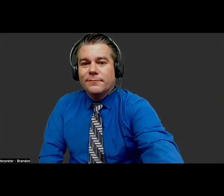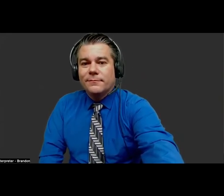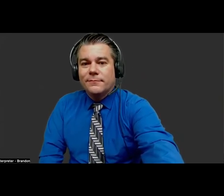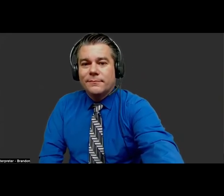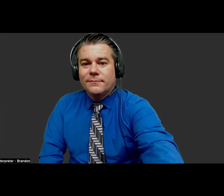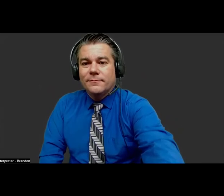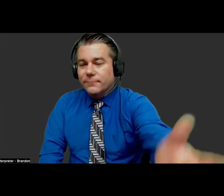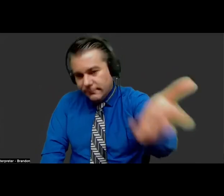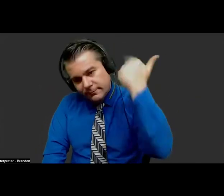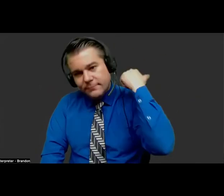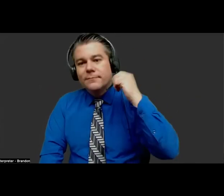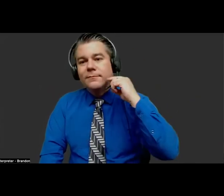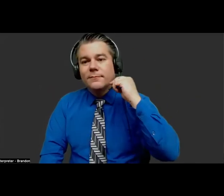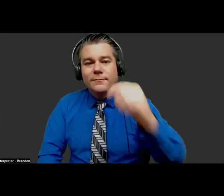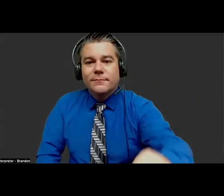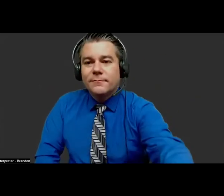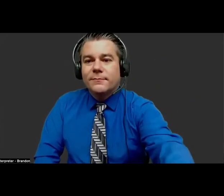Go ahead.